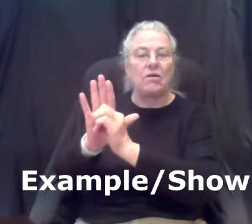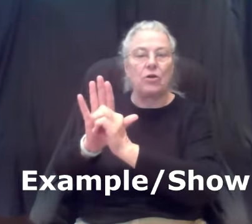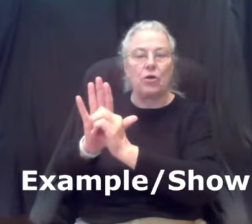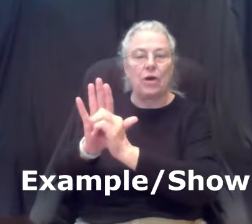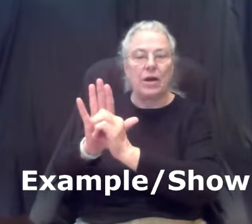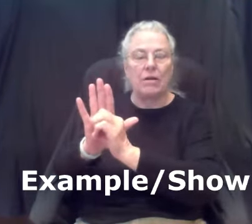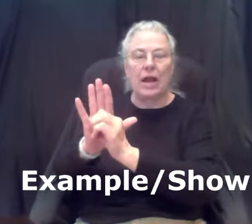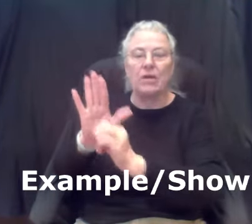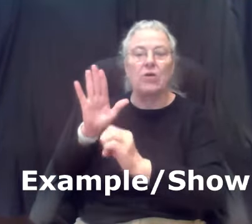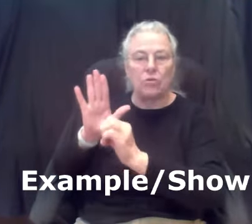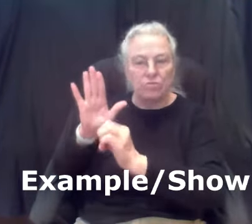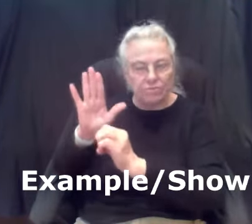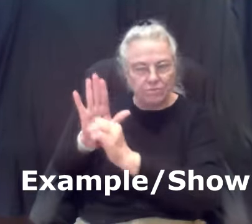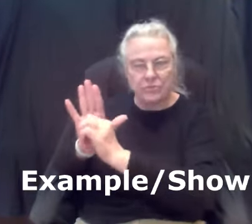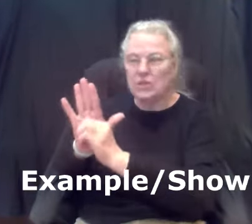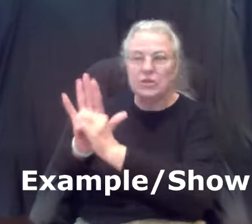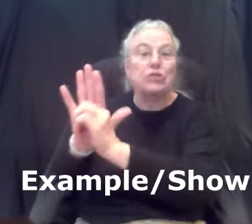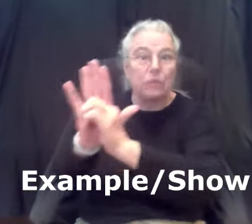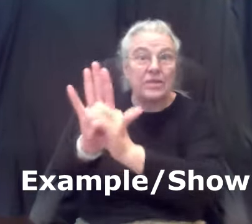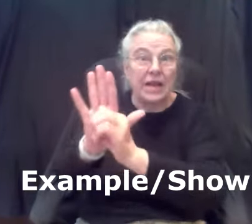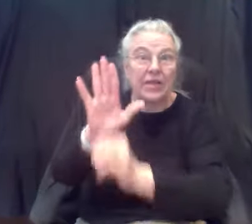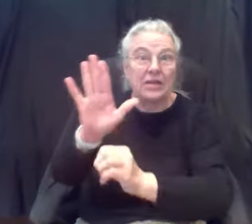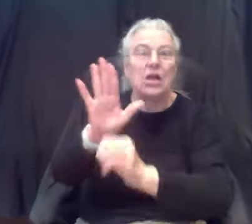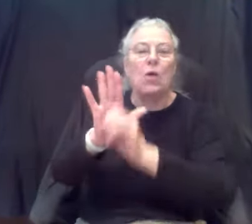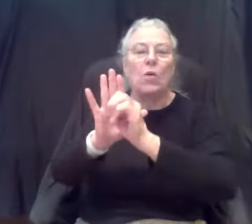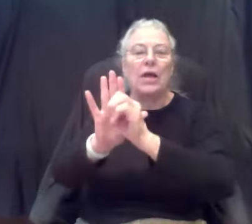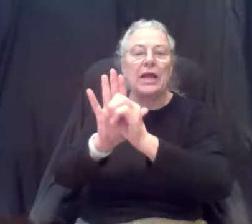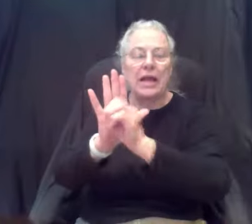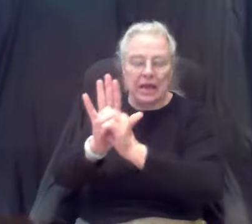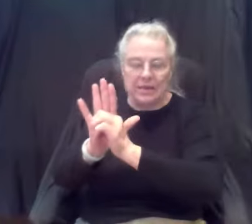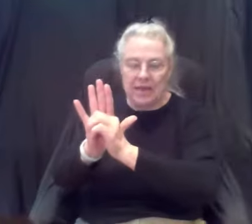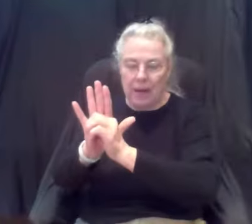your hand. Did you see this? Well, example, you're